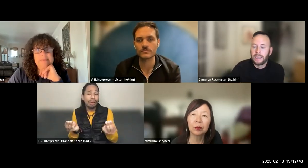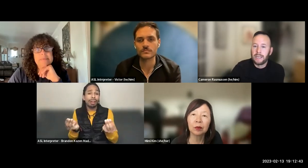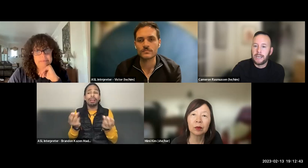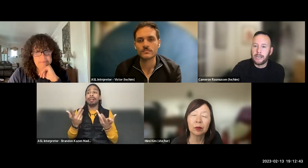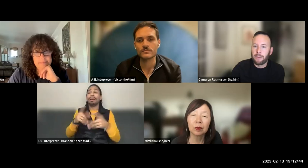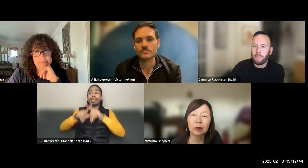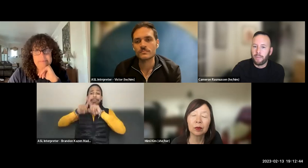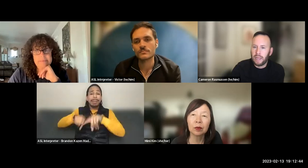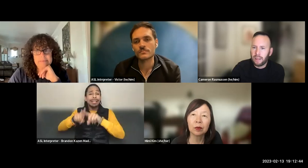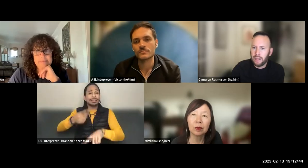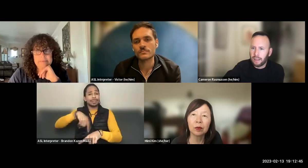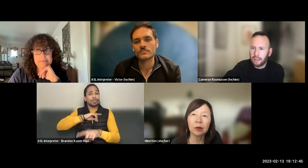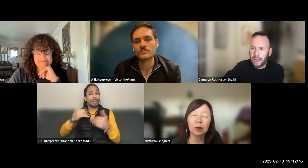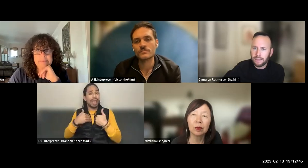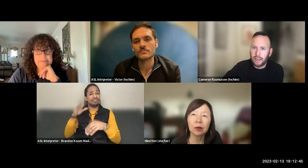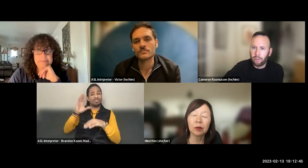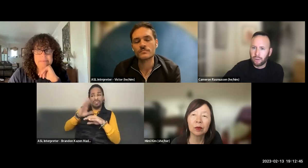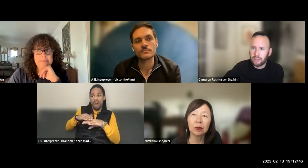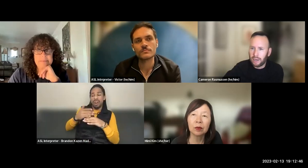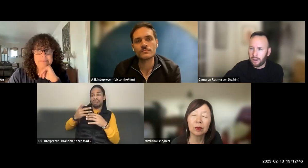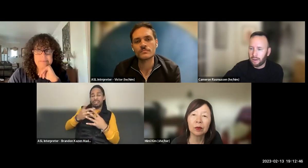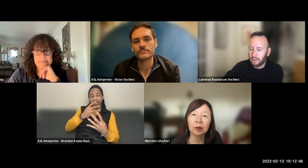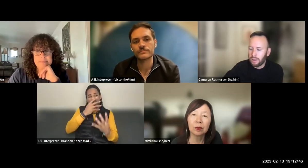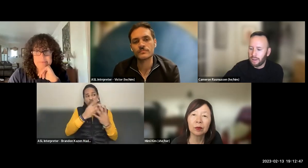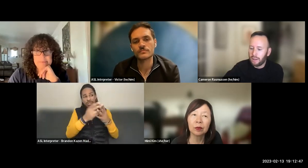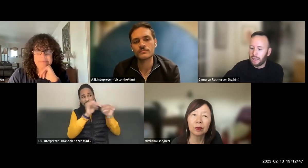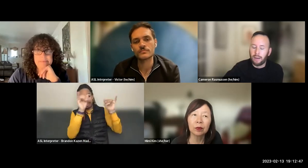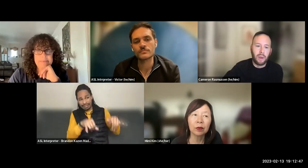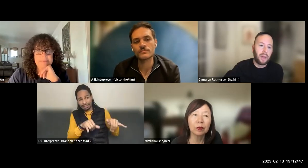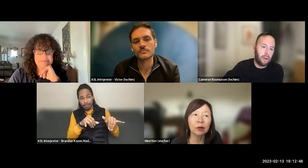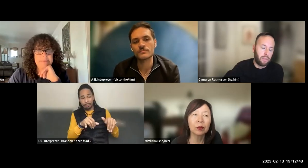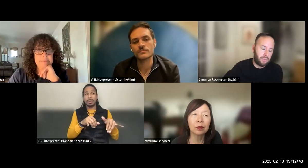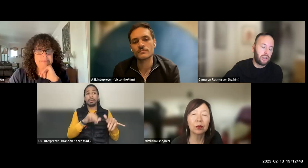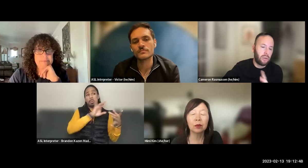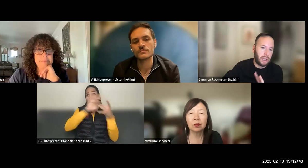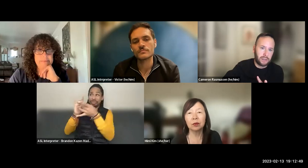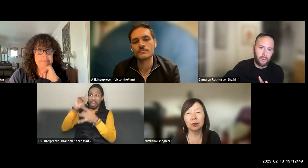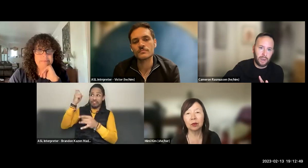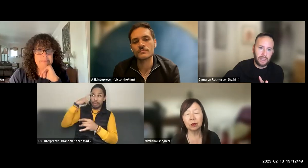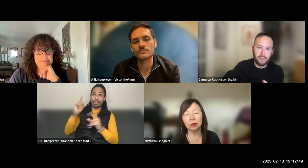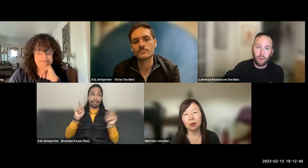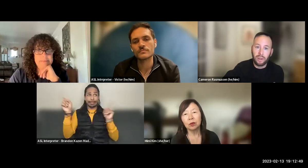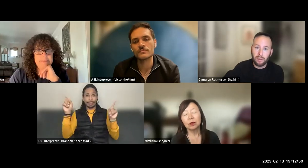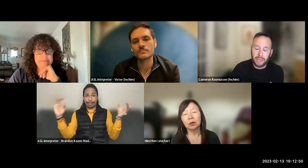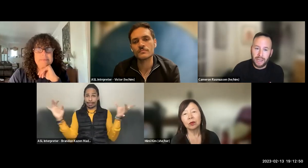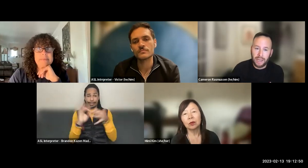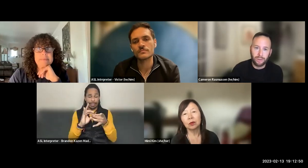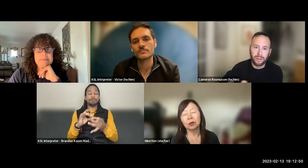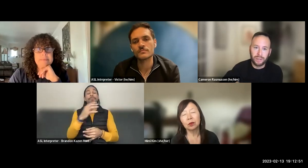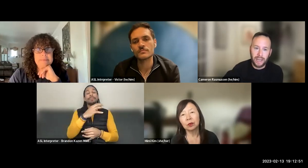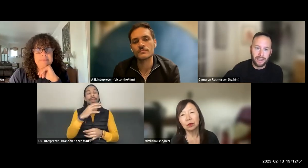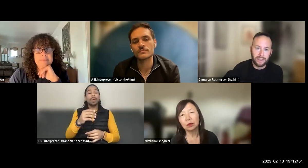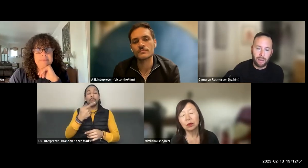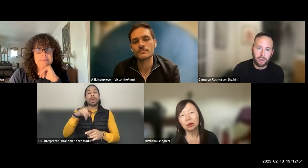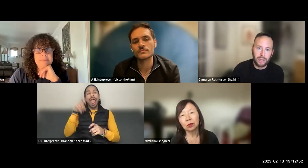endeavor. I think the last thing I will share, two things I'll share. One is that it's more than being anti-carceral, and